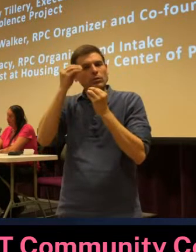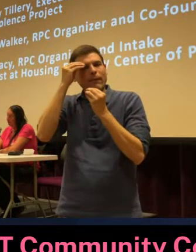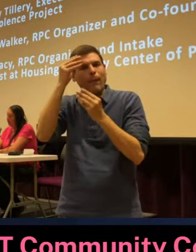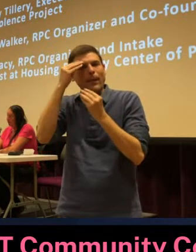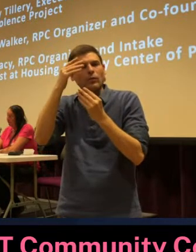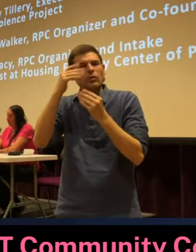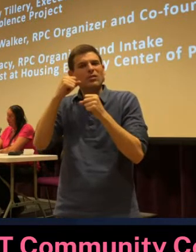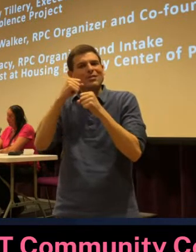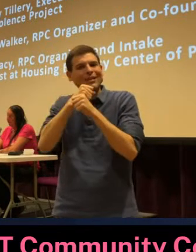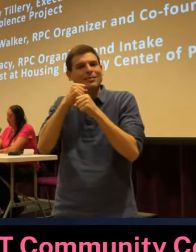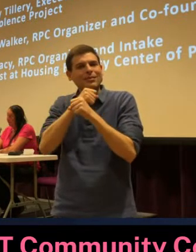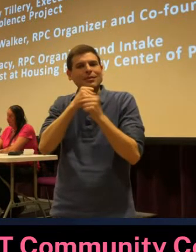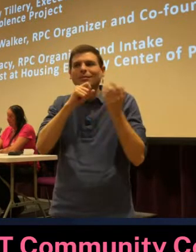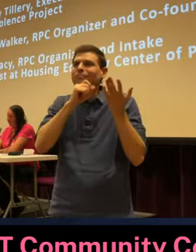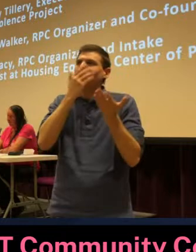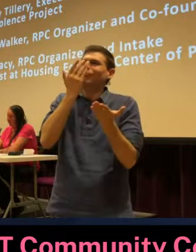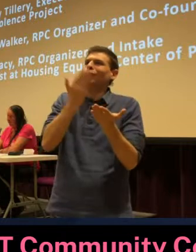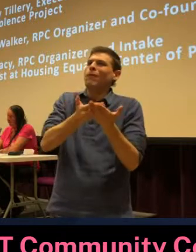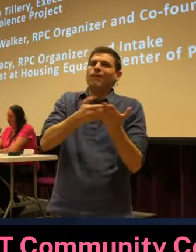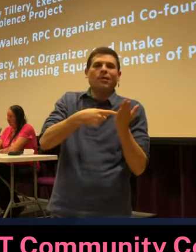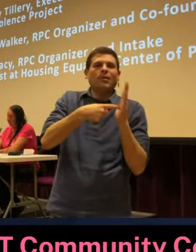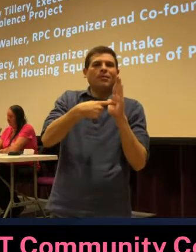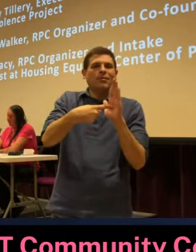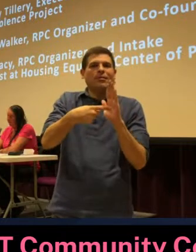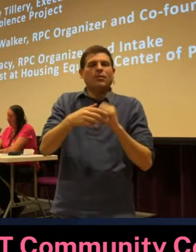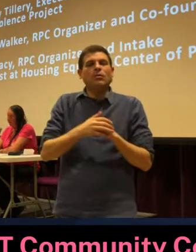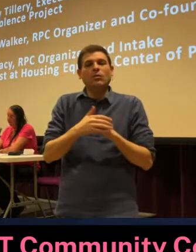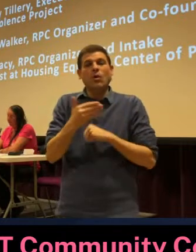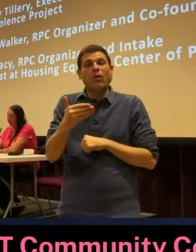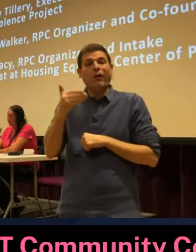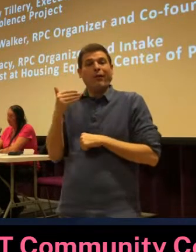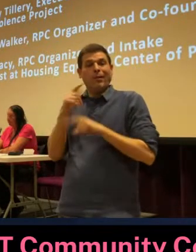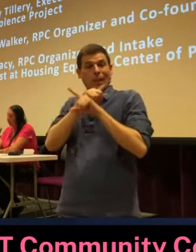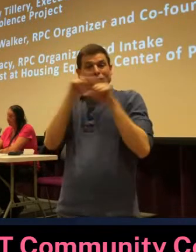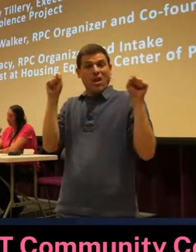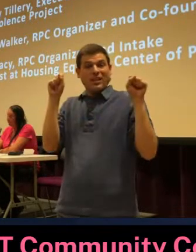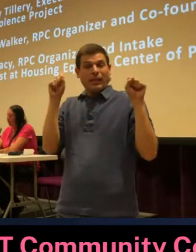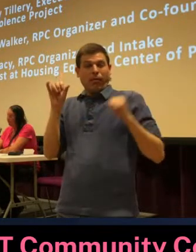the previous administration with the last guy,